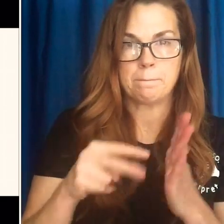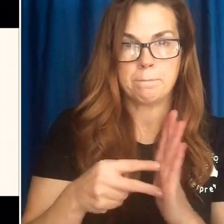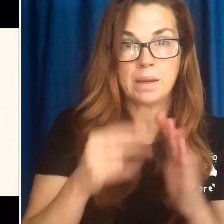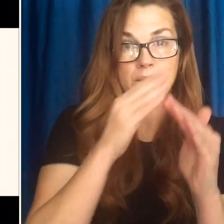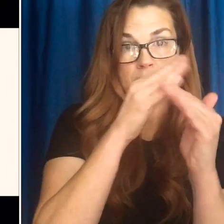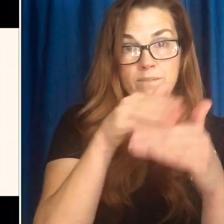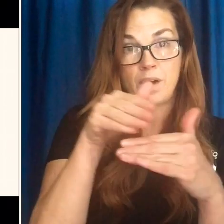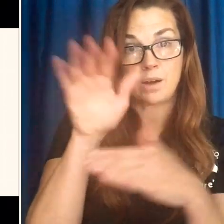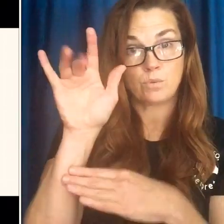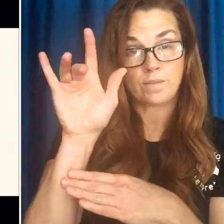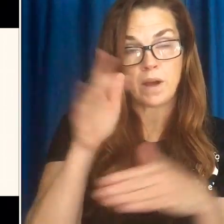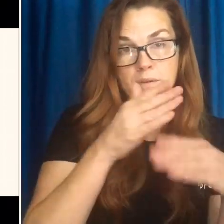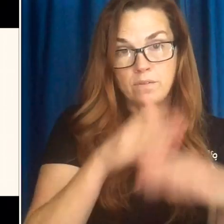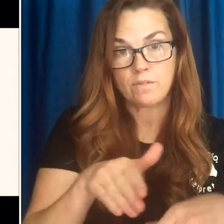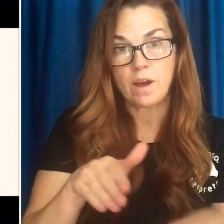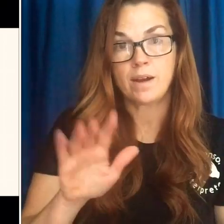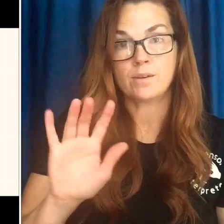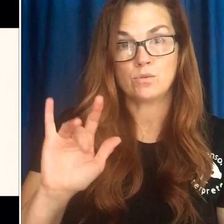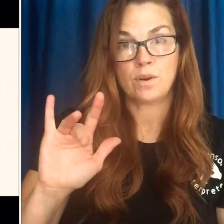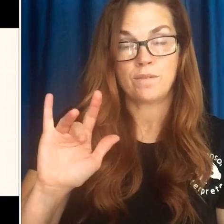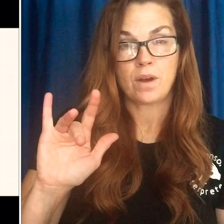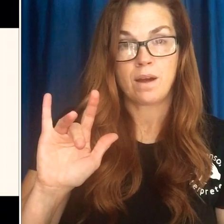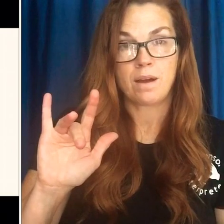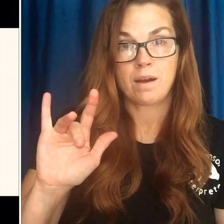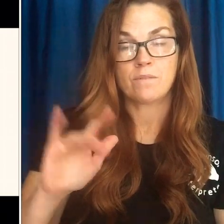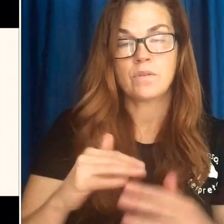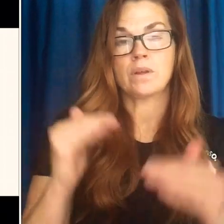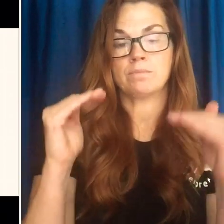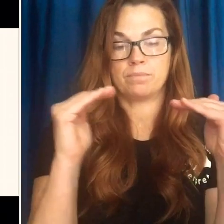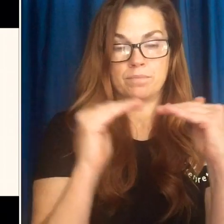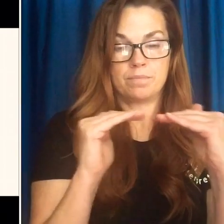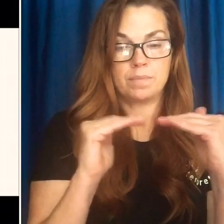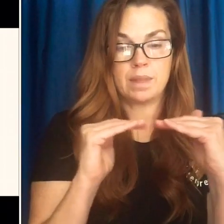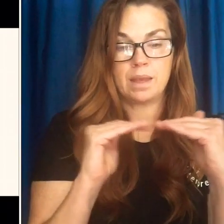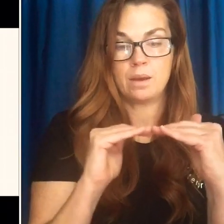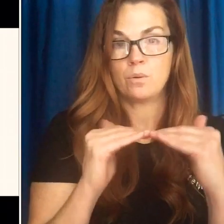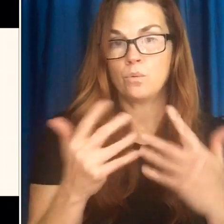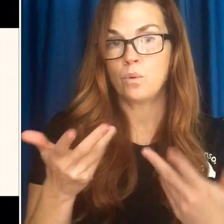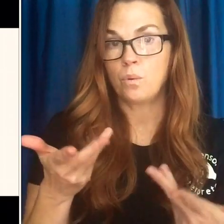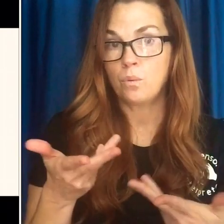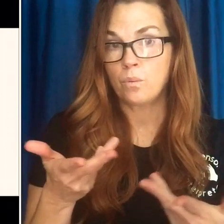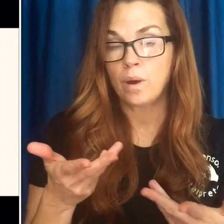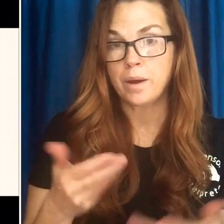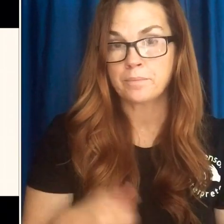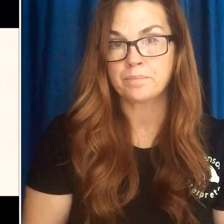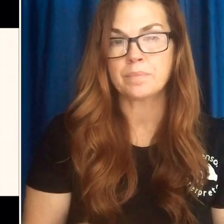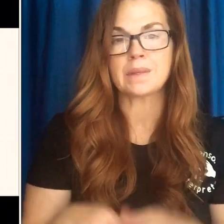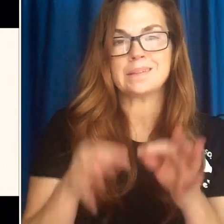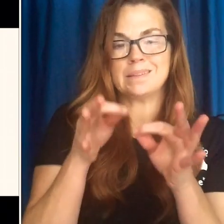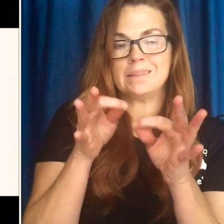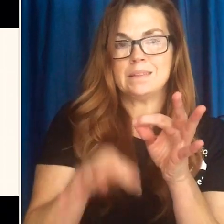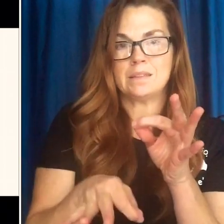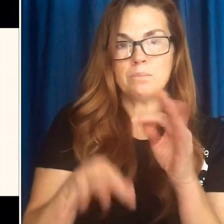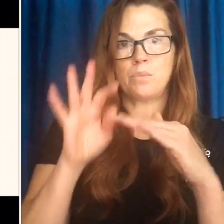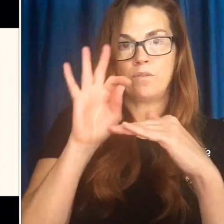my numerator and denominator by 25, I would get a simplified fraction